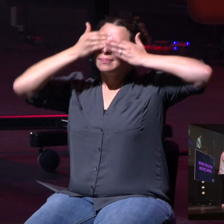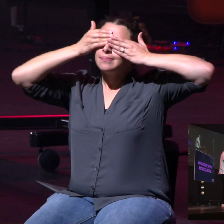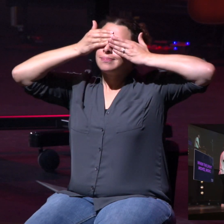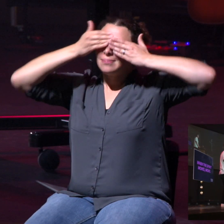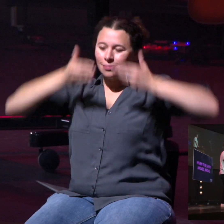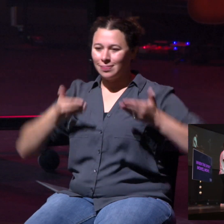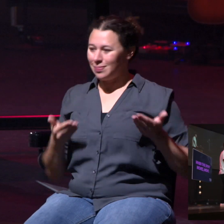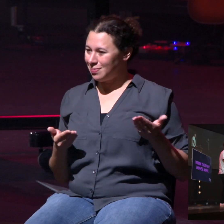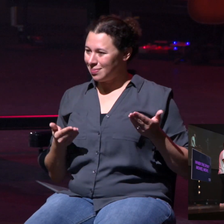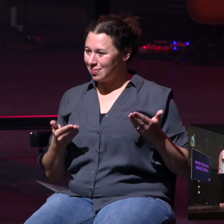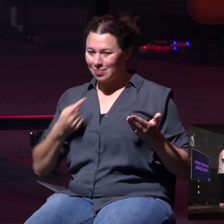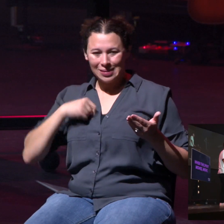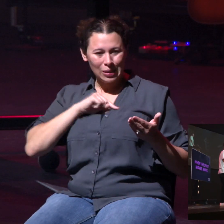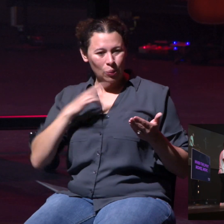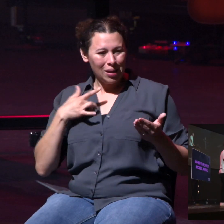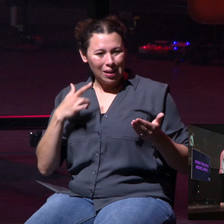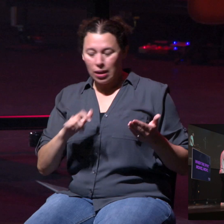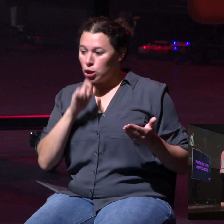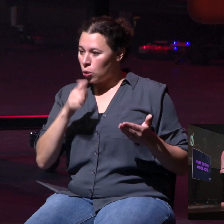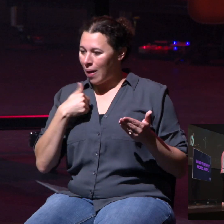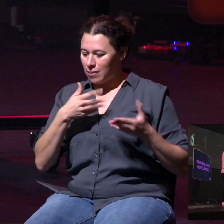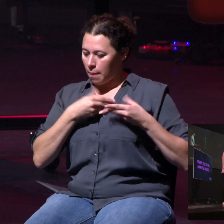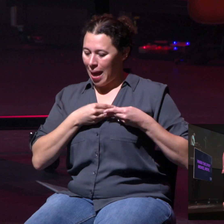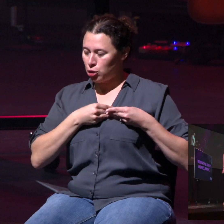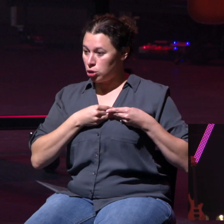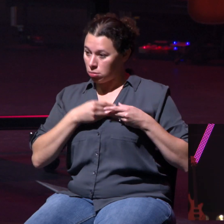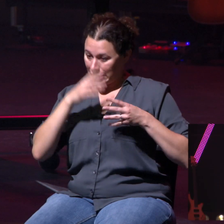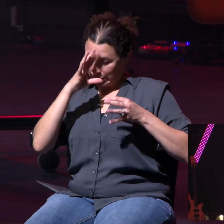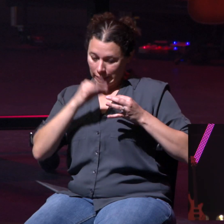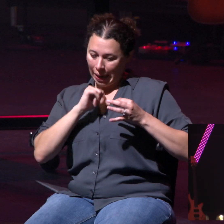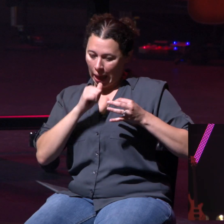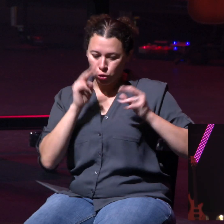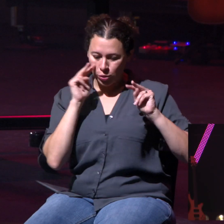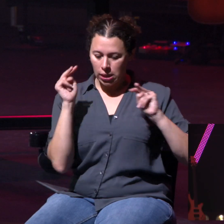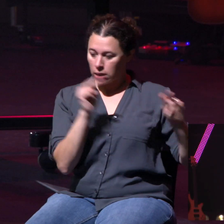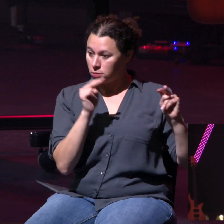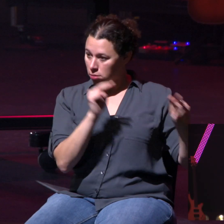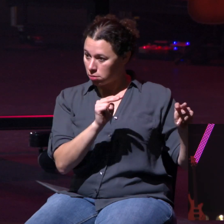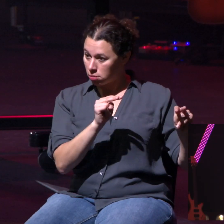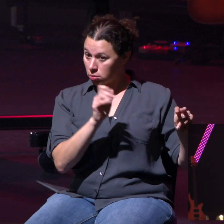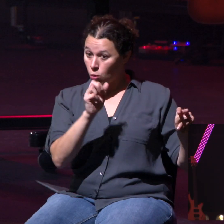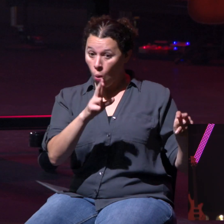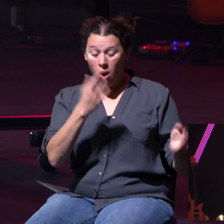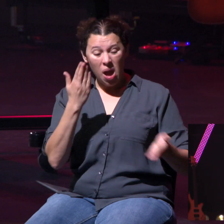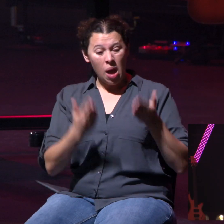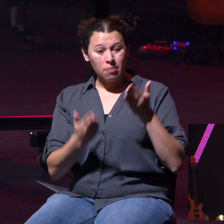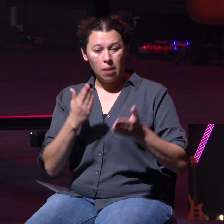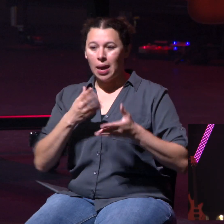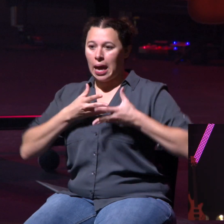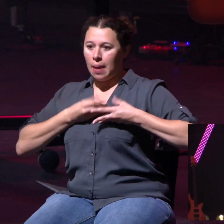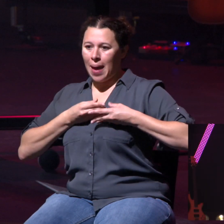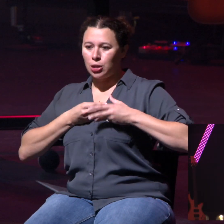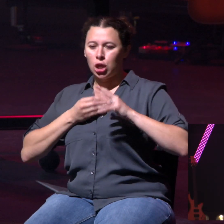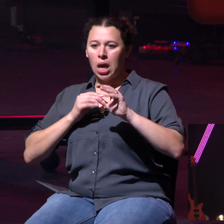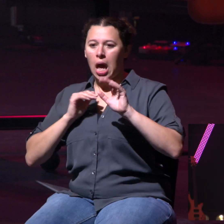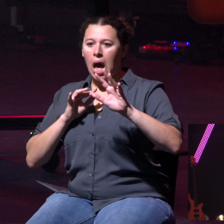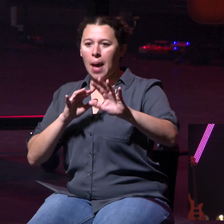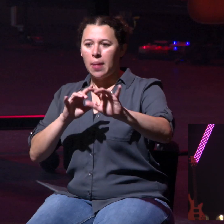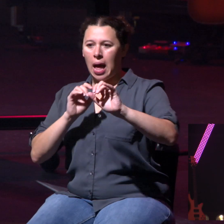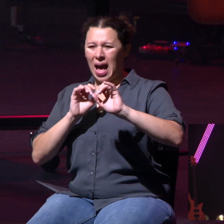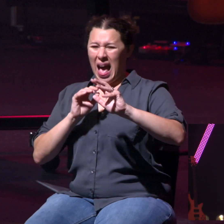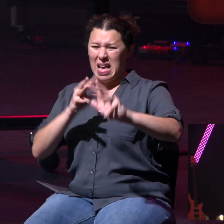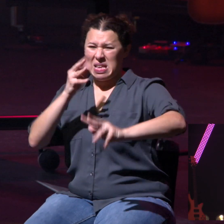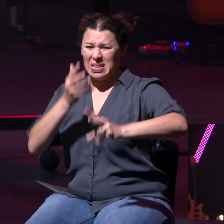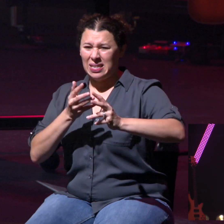I think some of us, we don't have compassion because we just have this strong aversion to discomfort and